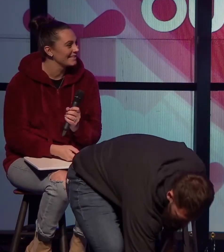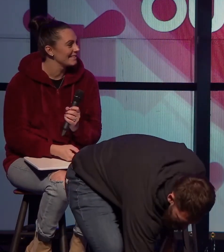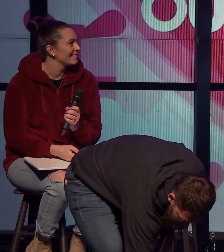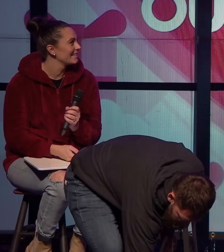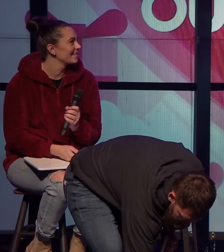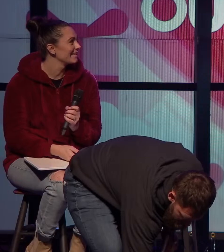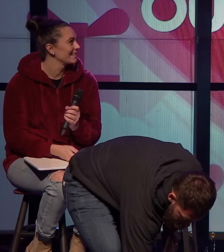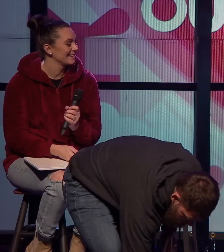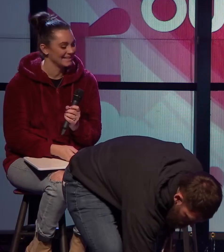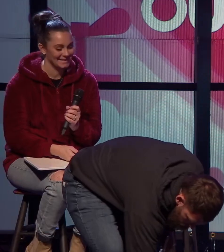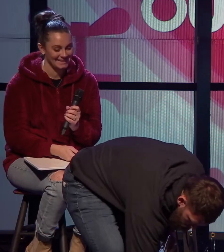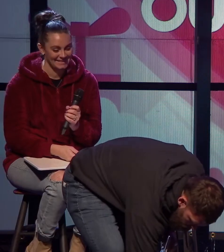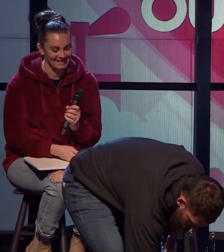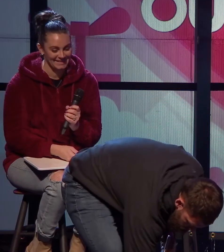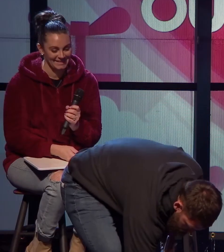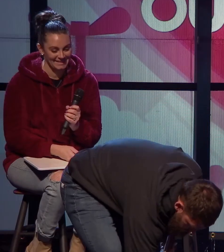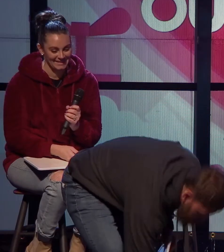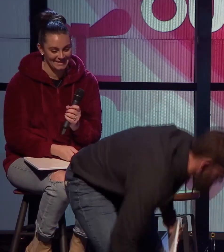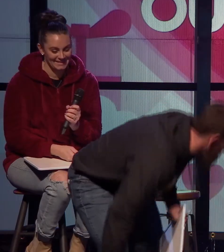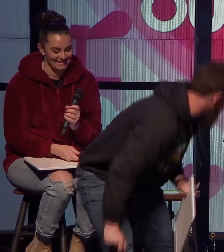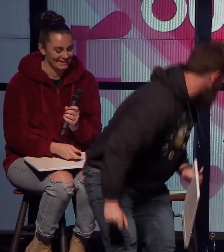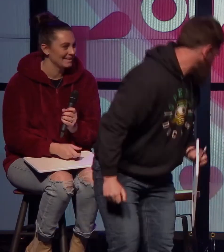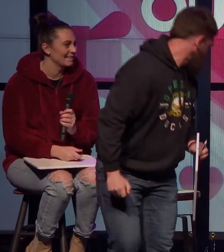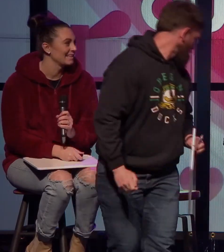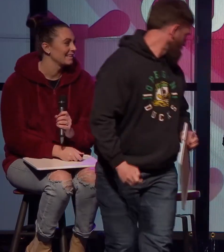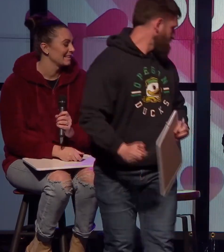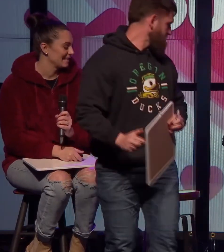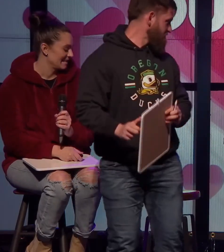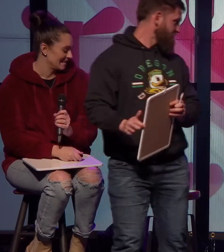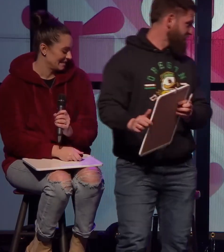Dancing. Ooh.